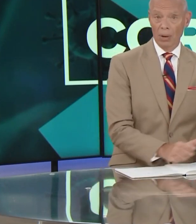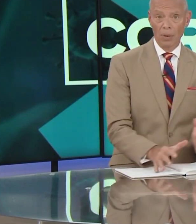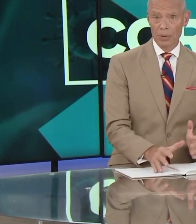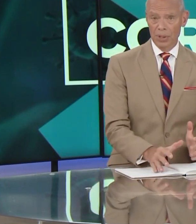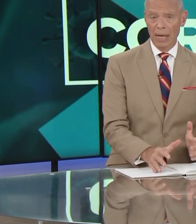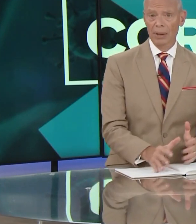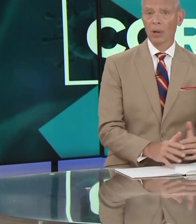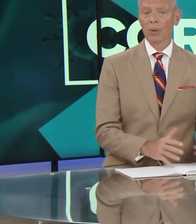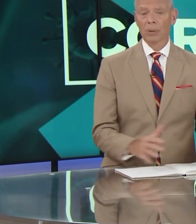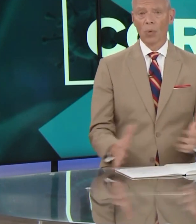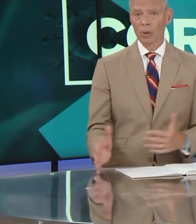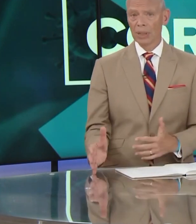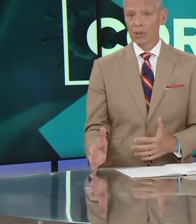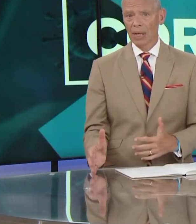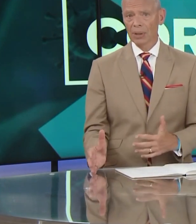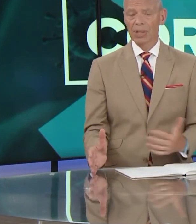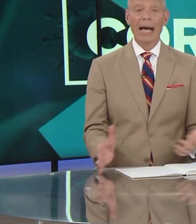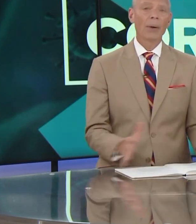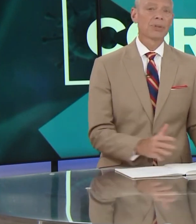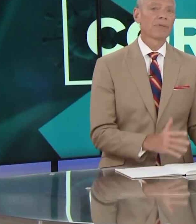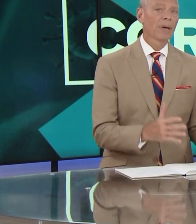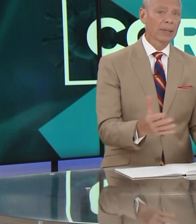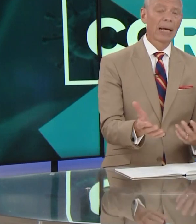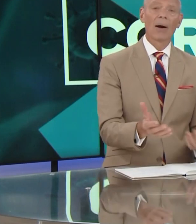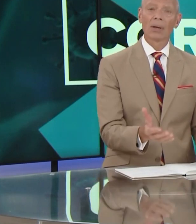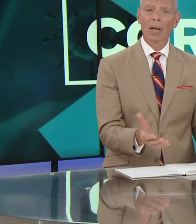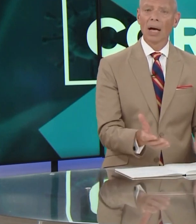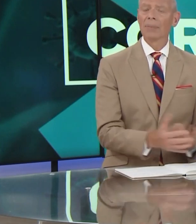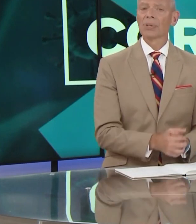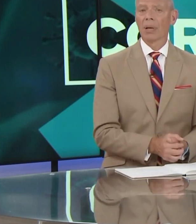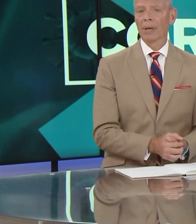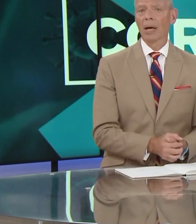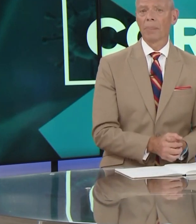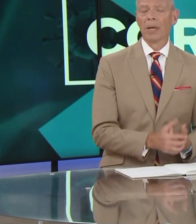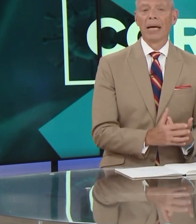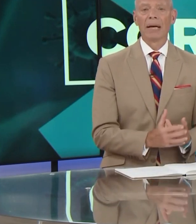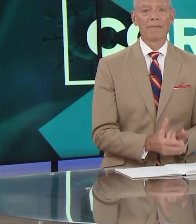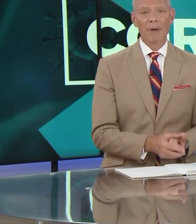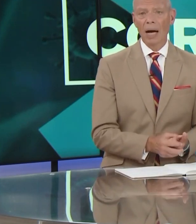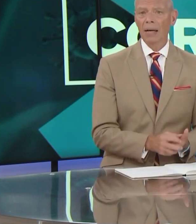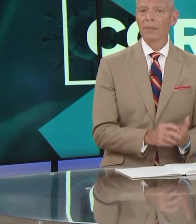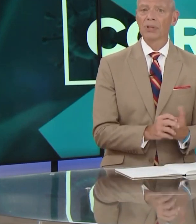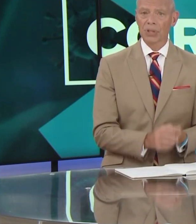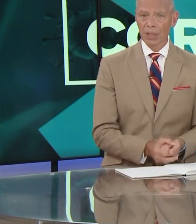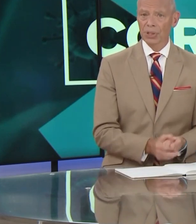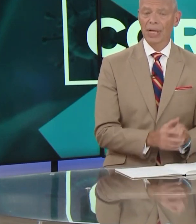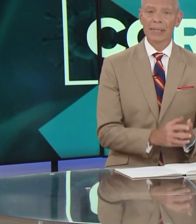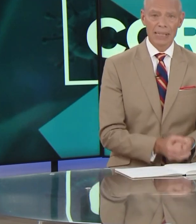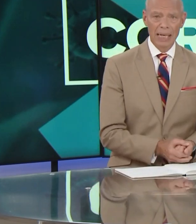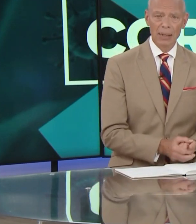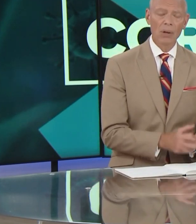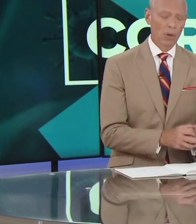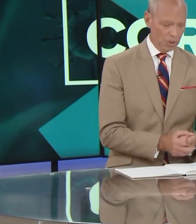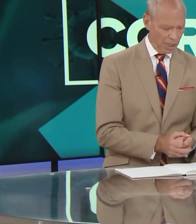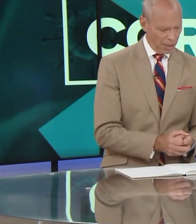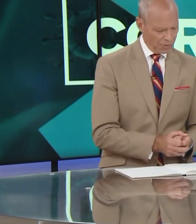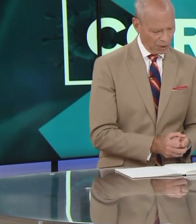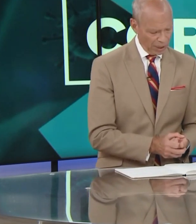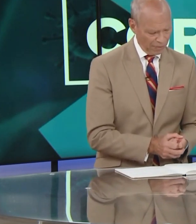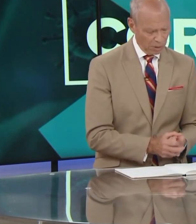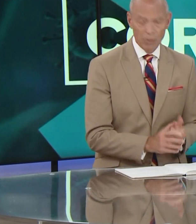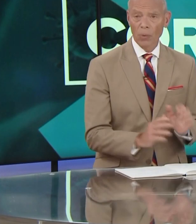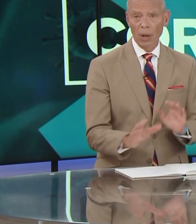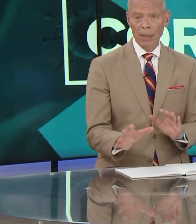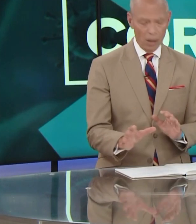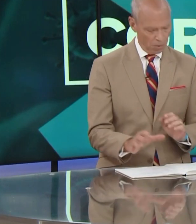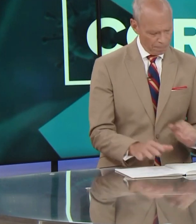going to break all this out, go into more detail as to how it's affecting our lives coming up at 5, 6, and 10 on THV